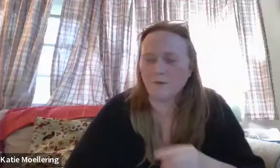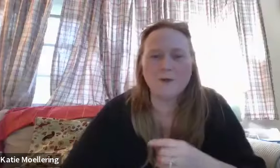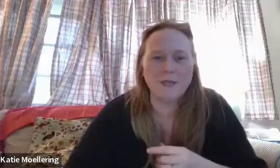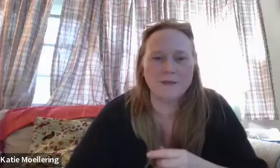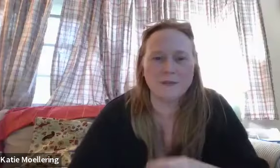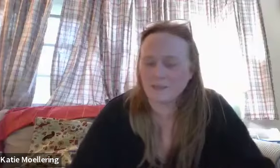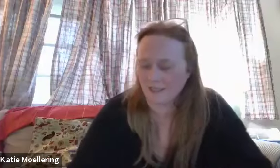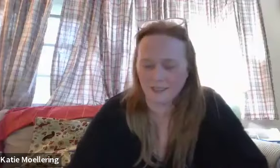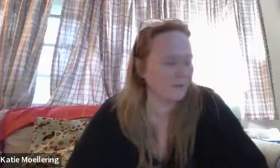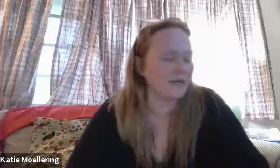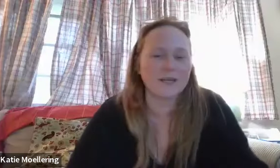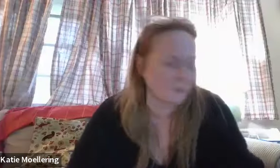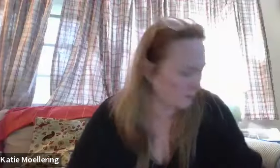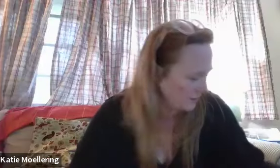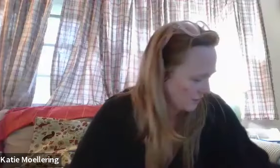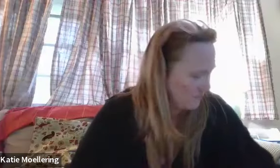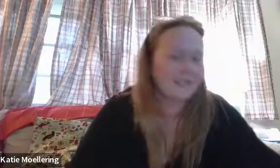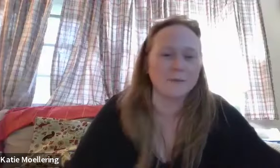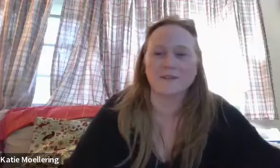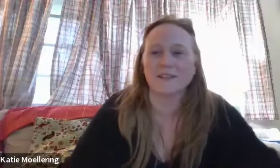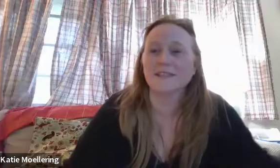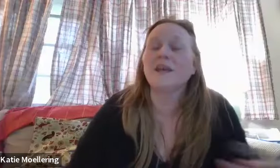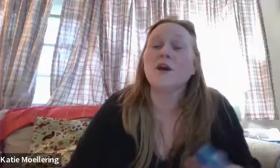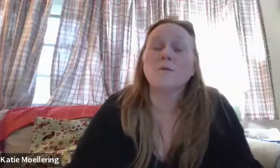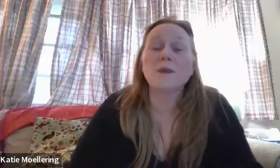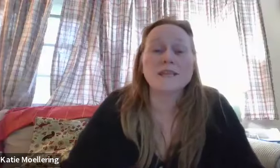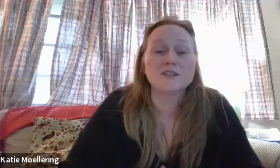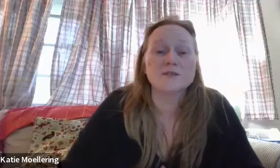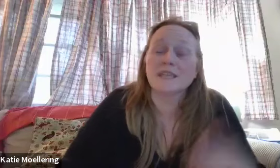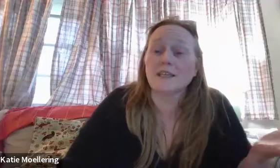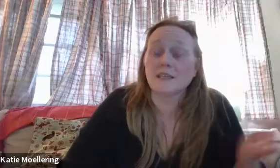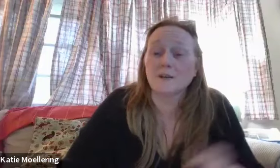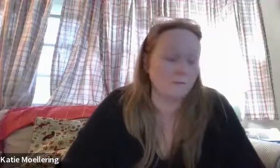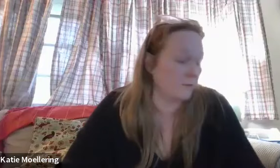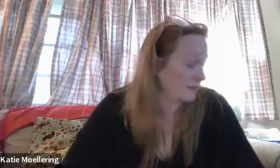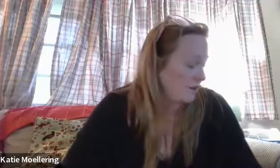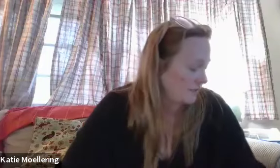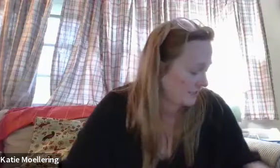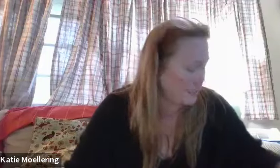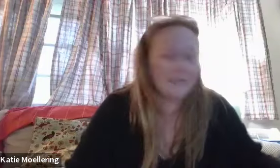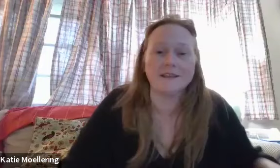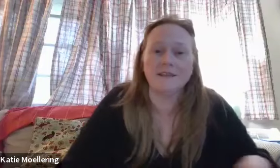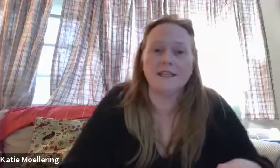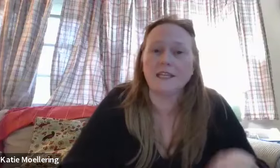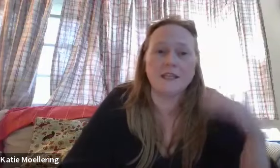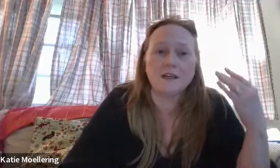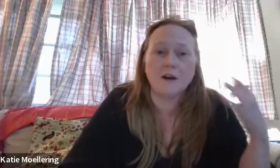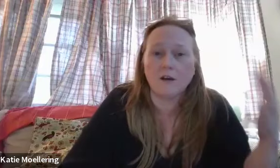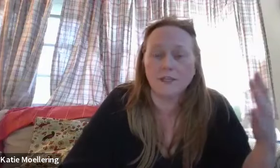before, but it made me think, oh my gosh, we really should think about this. We had a student say he was autistic and that he